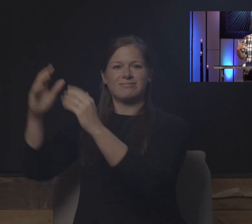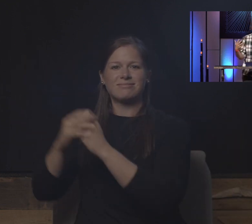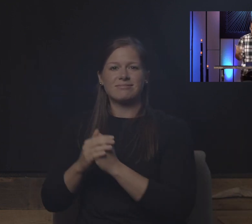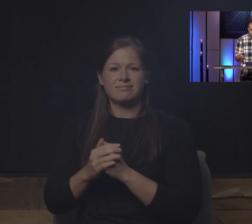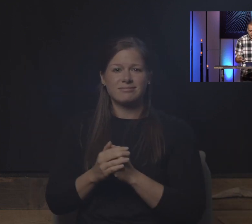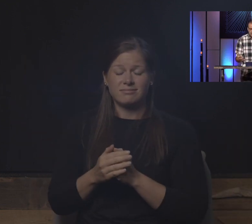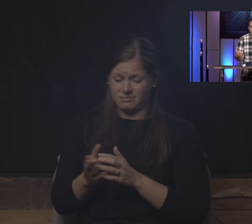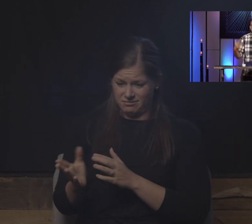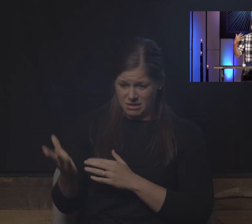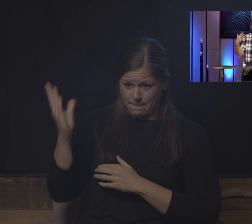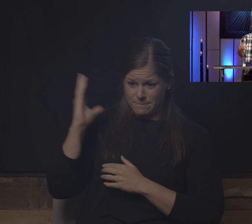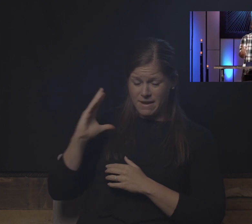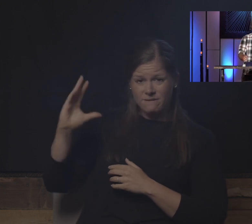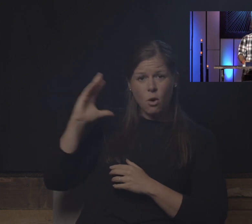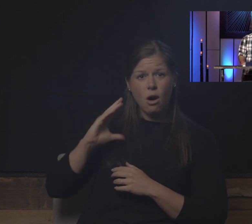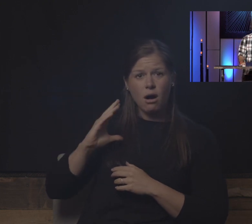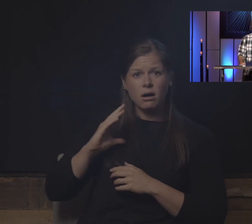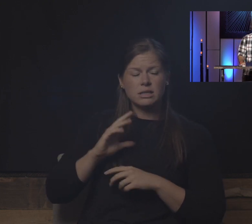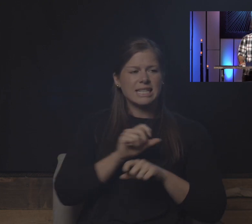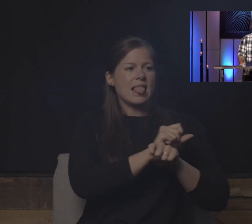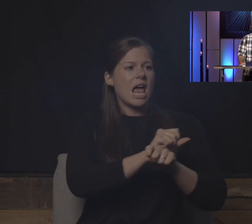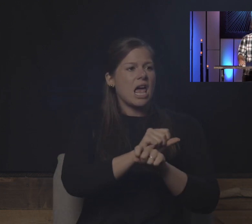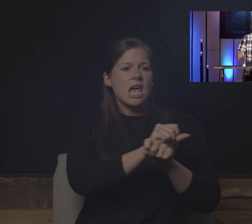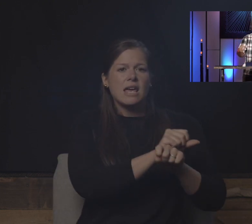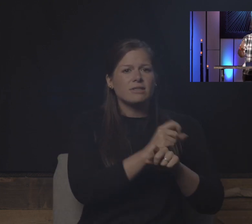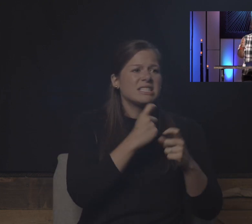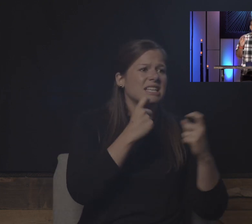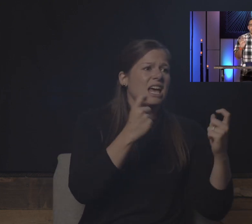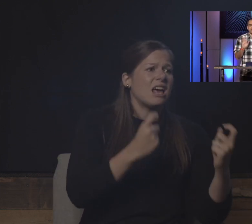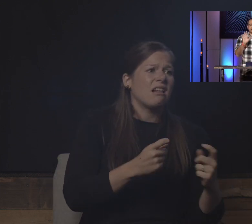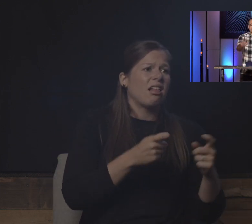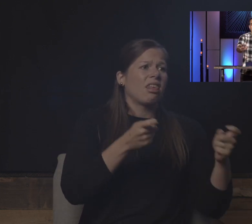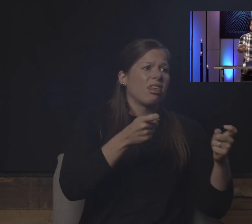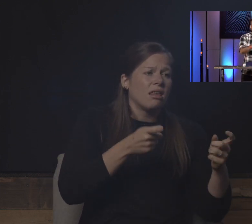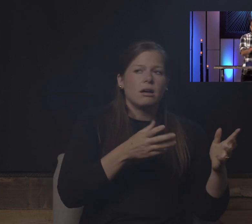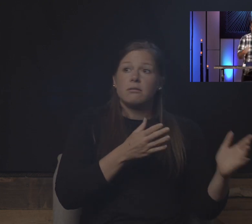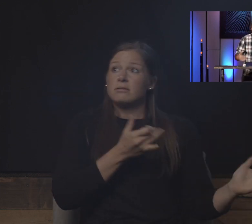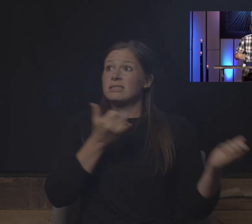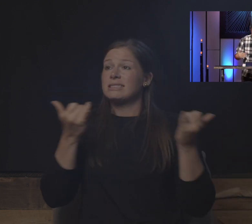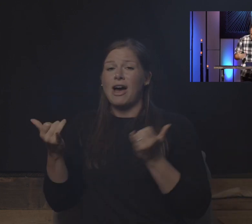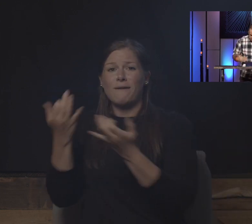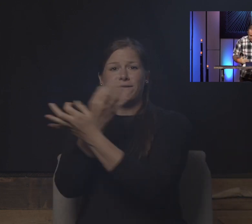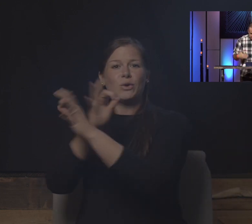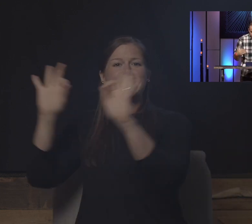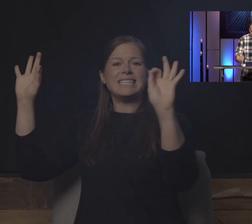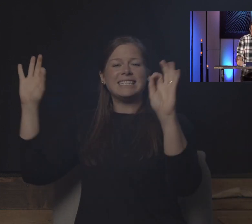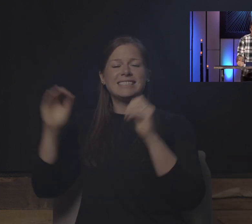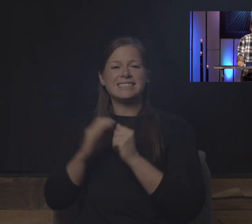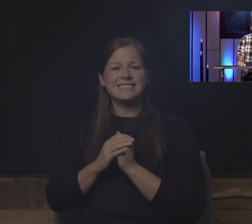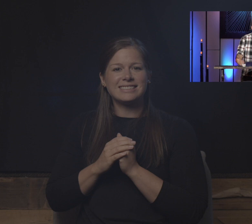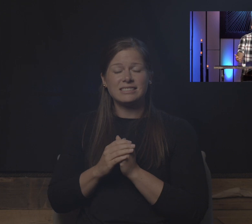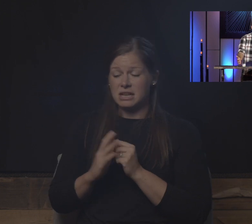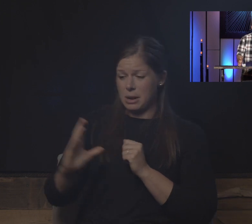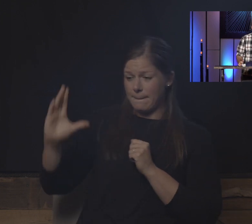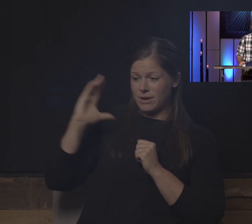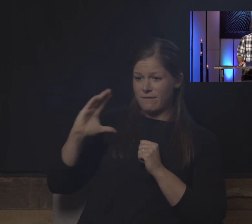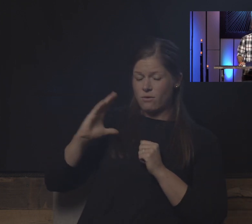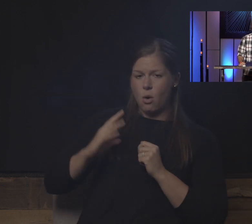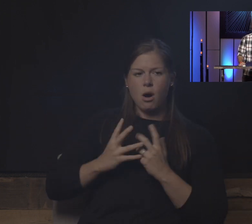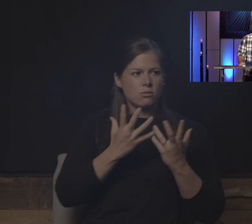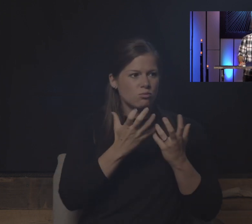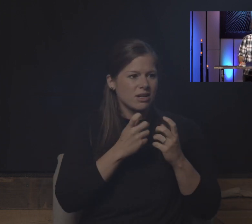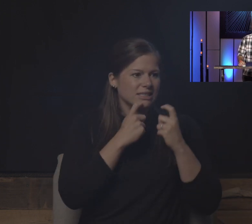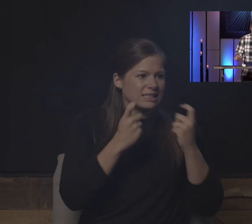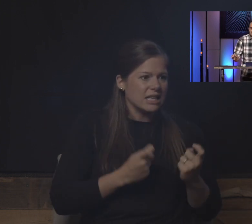free to love God instead of loving pleasure. Now instead of their desire being for sin, now they make it their passion to please